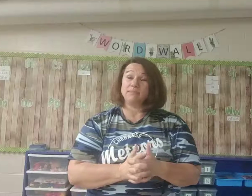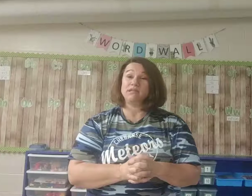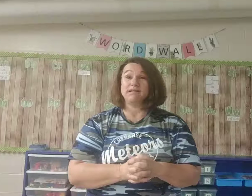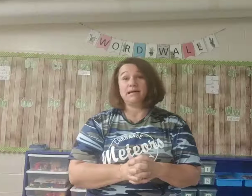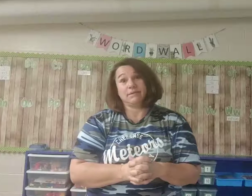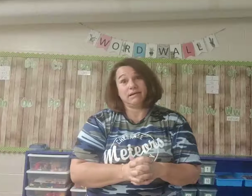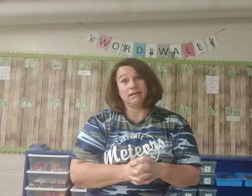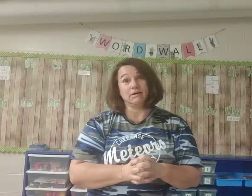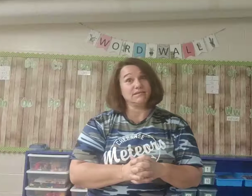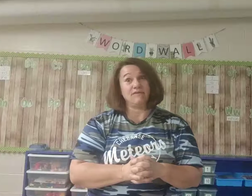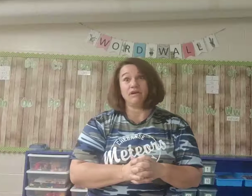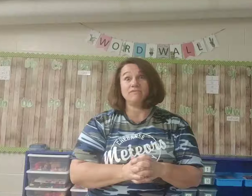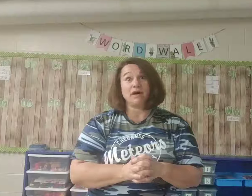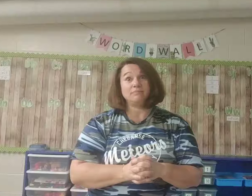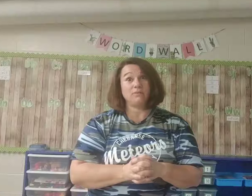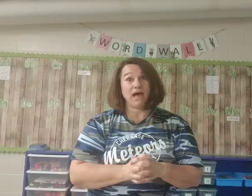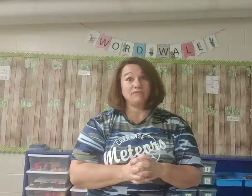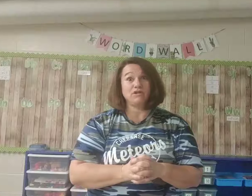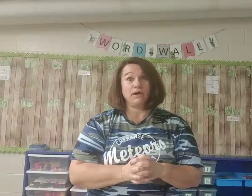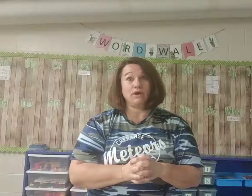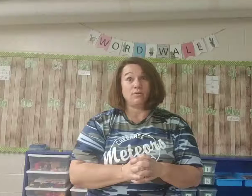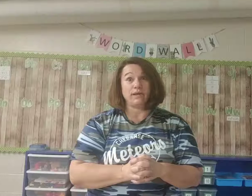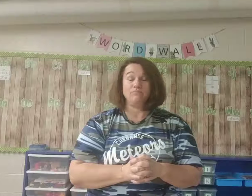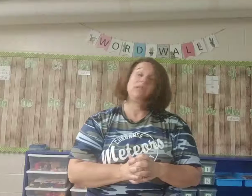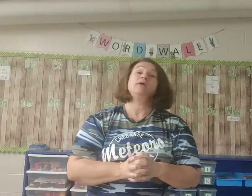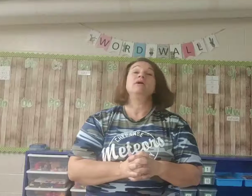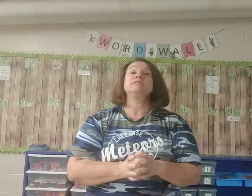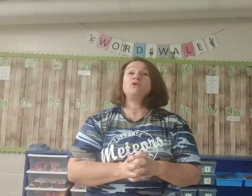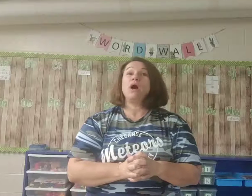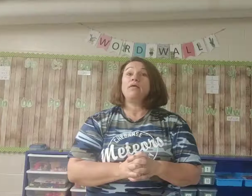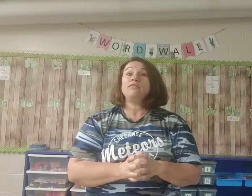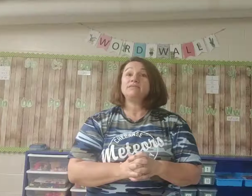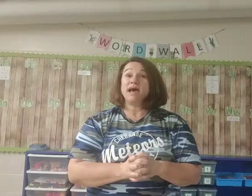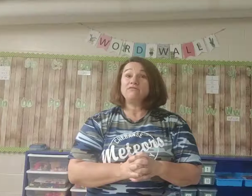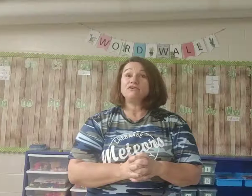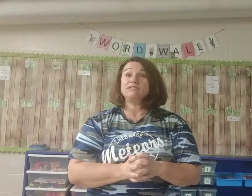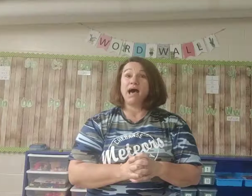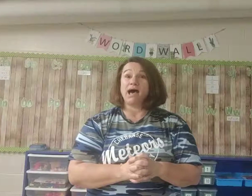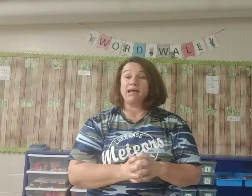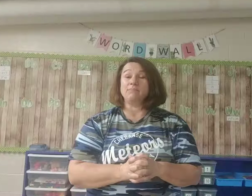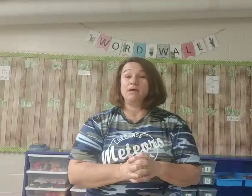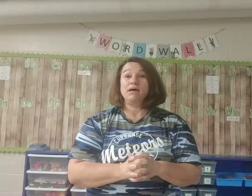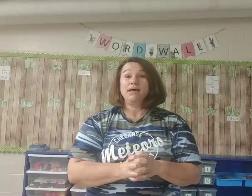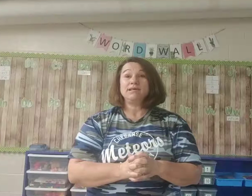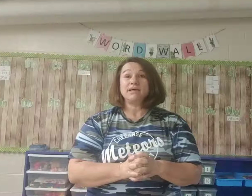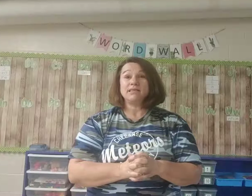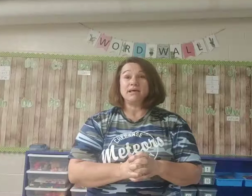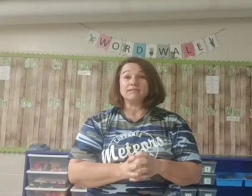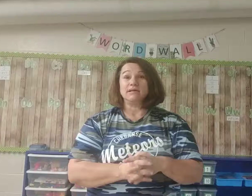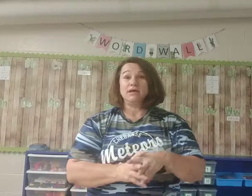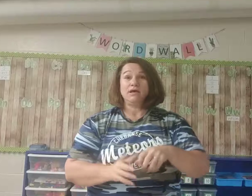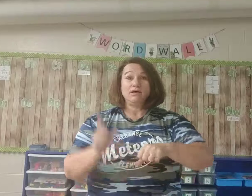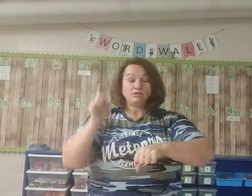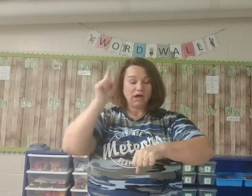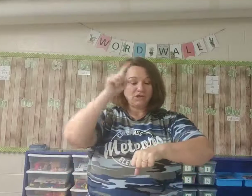Time to clean up. I know, it's not very fun, but we have to do it, don't we? So the sign for time is like this. You touch